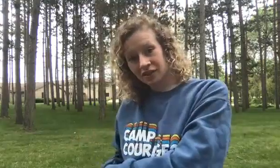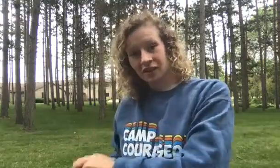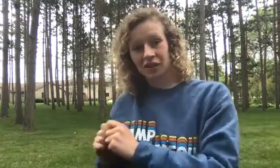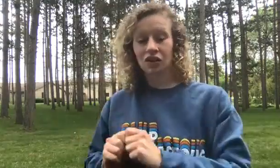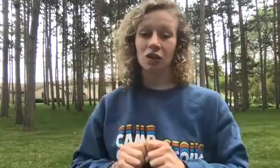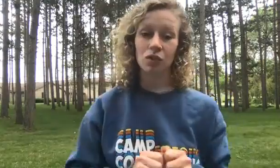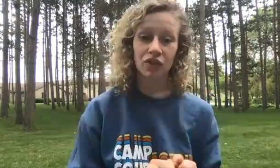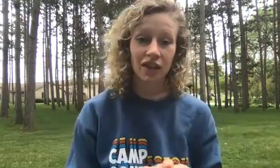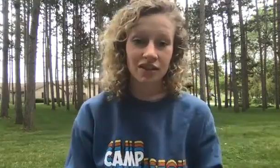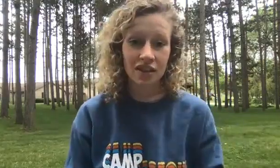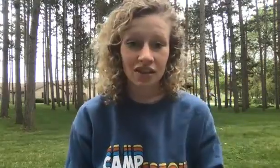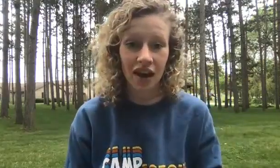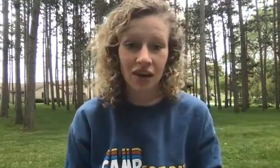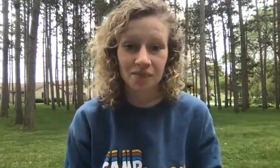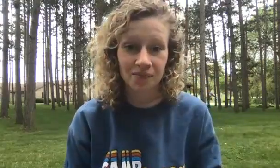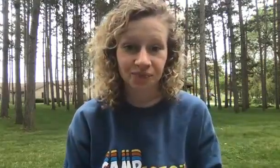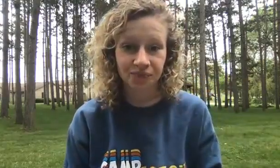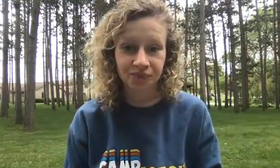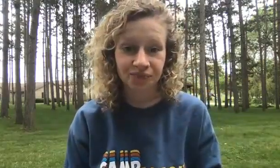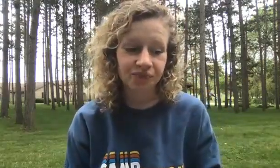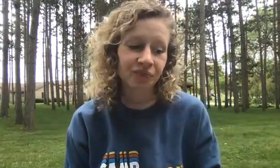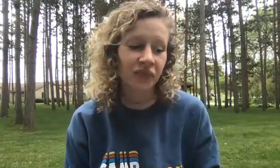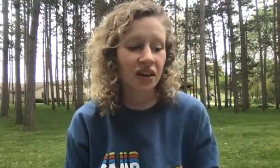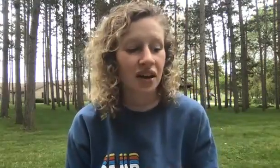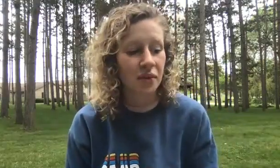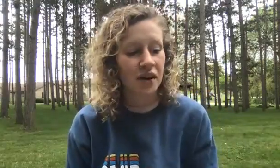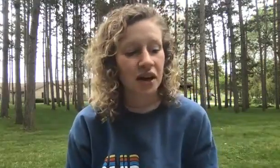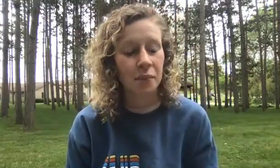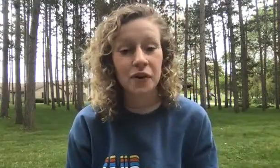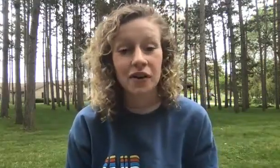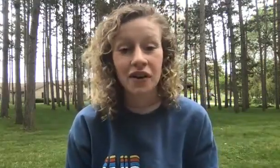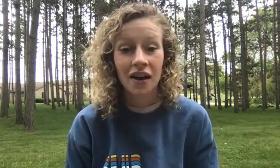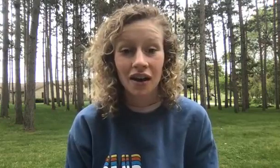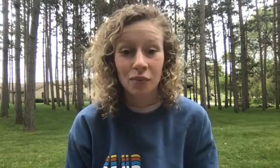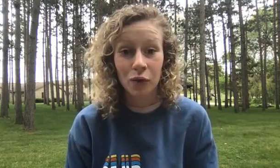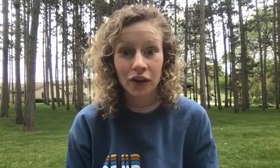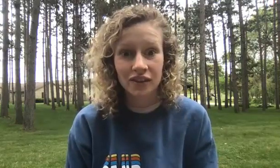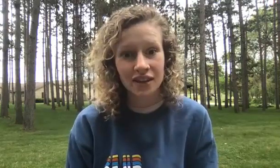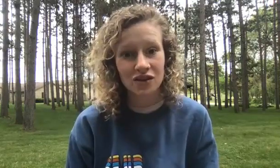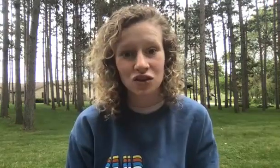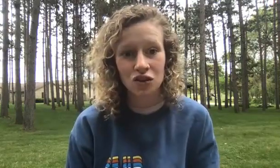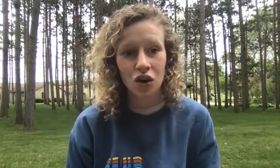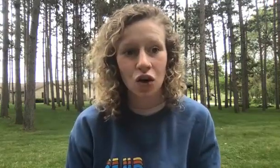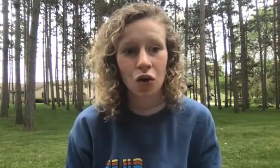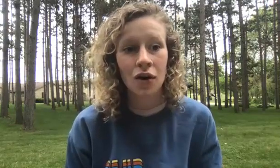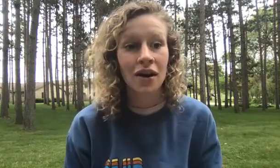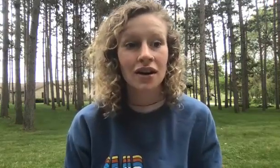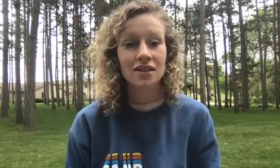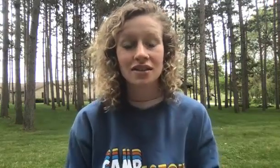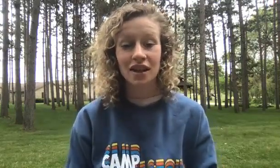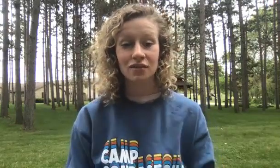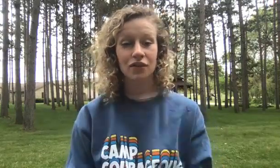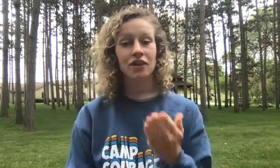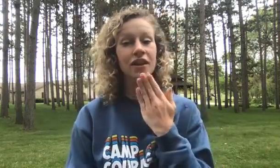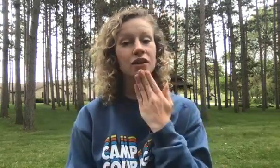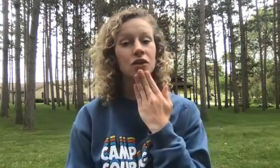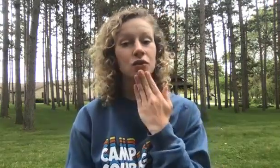you're going to move your hands like that. A couple important things to know is the sign for thank you. So you